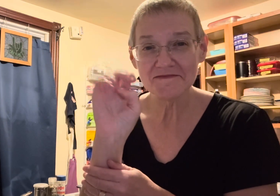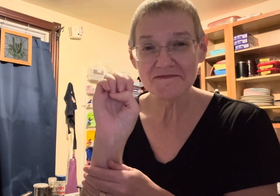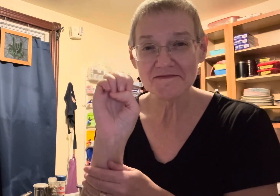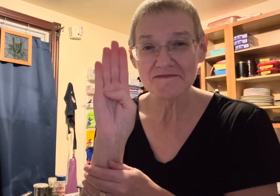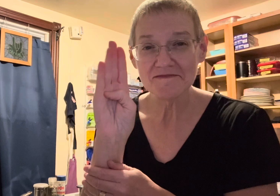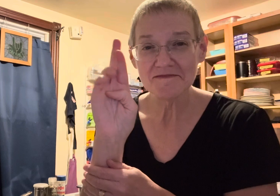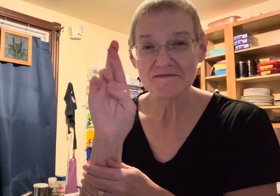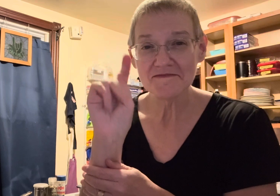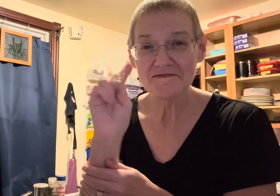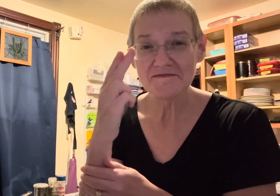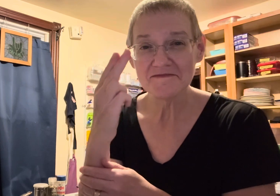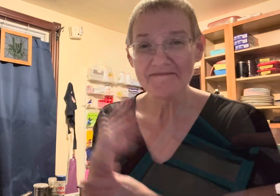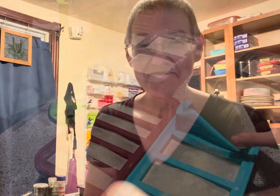broth.